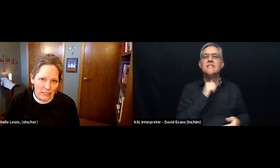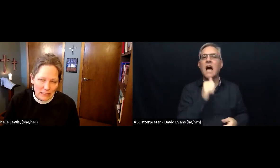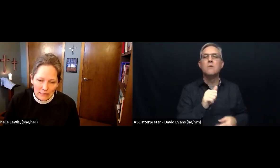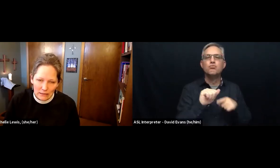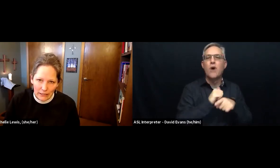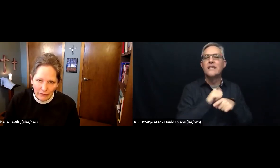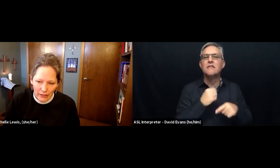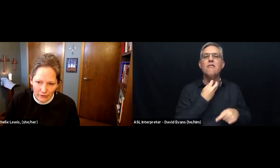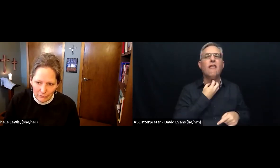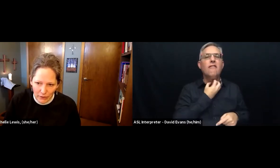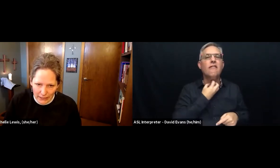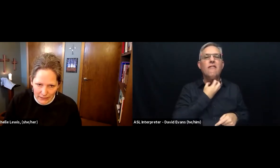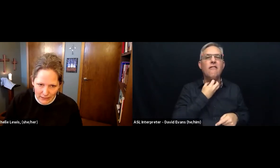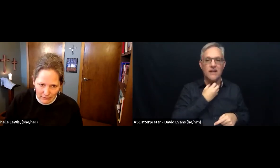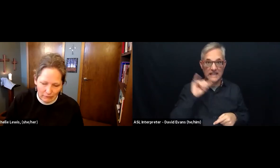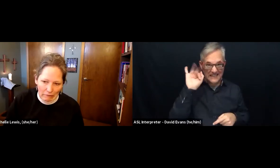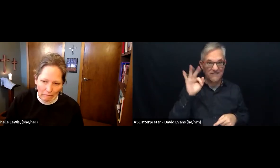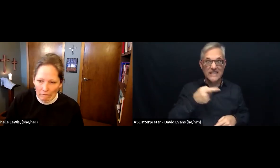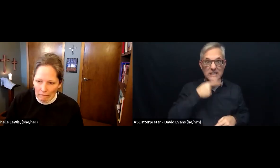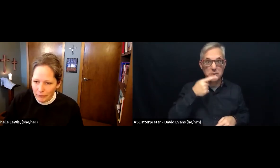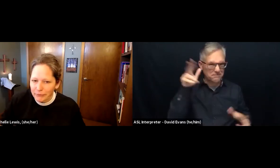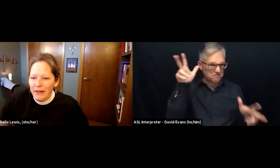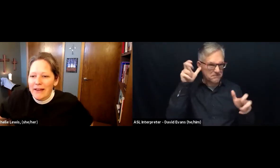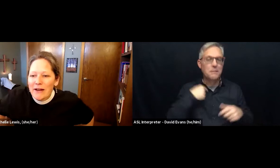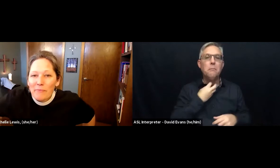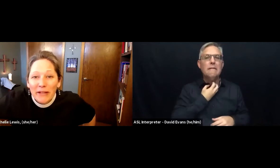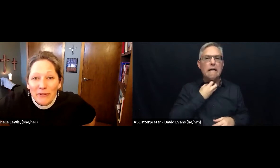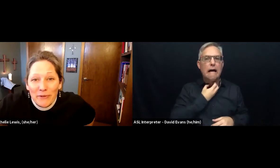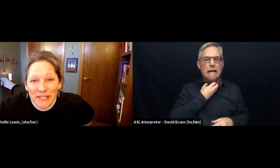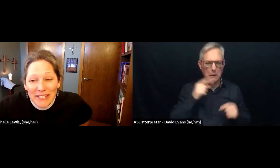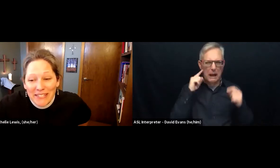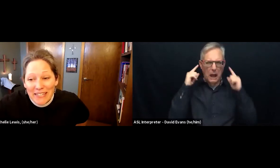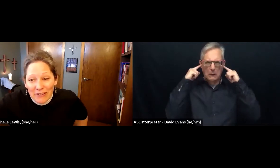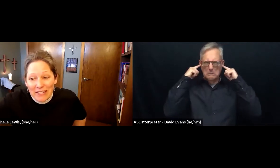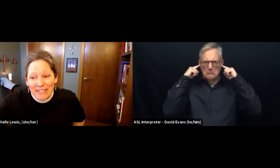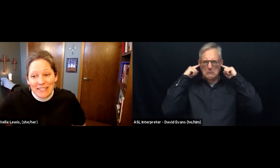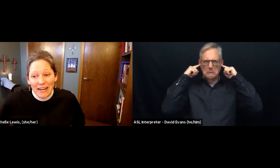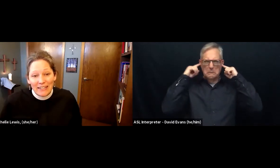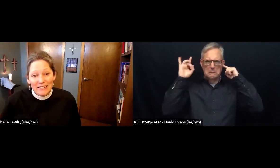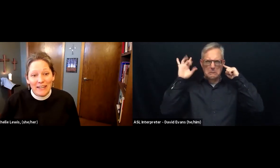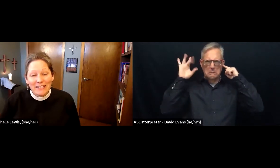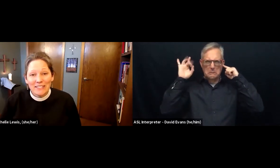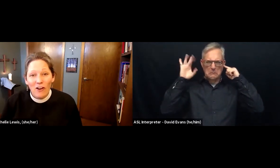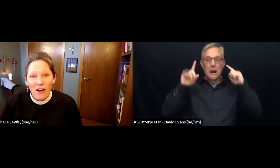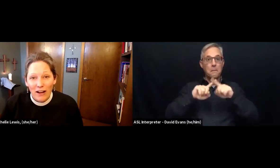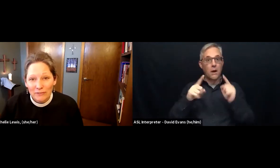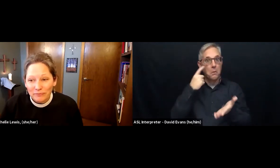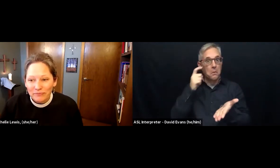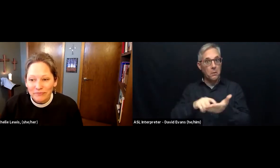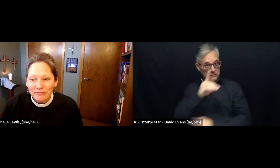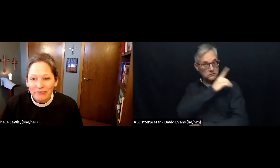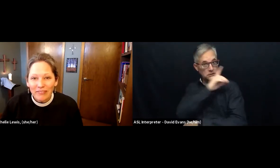singing voice is kind of out of practice. But you'll see David signed it like a